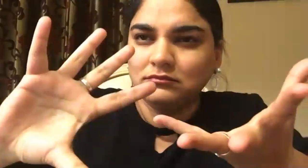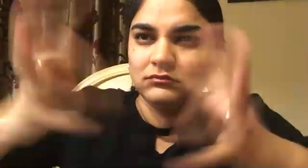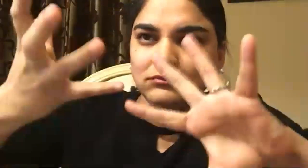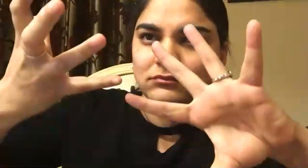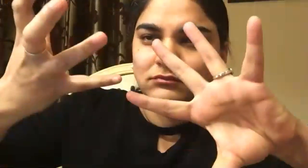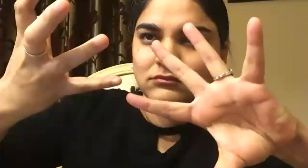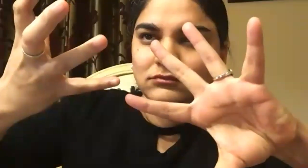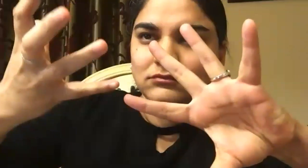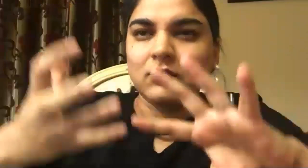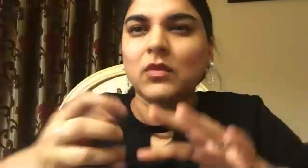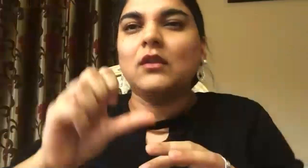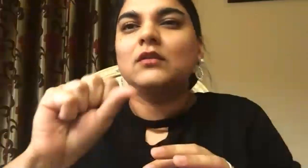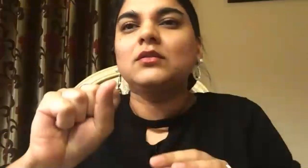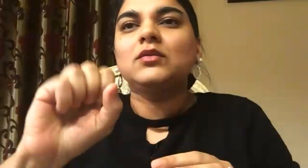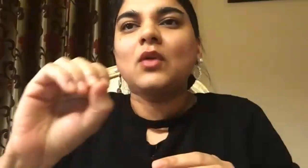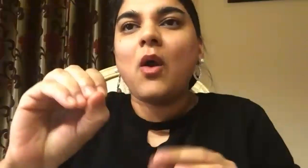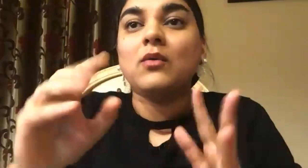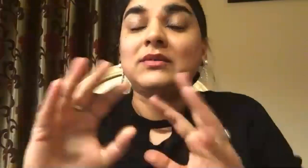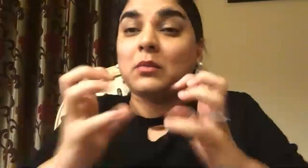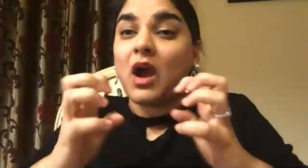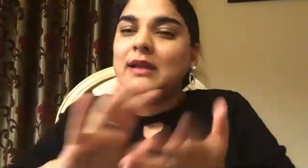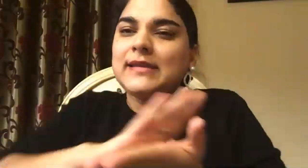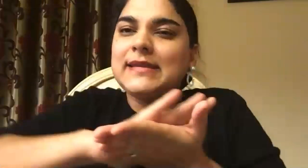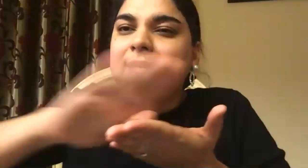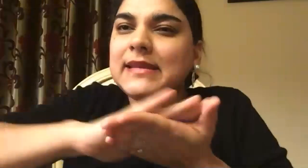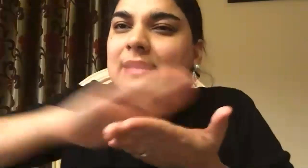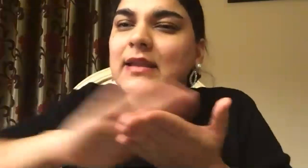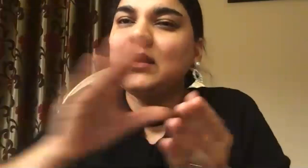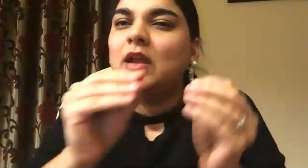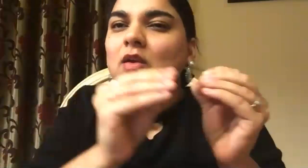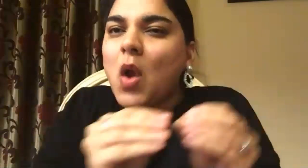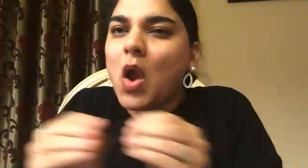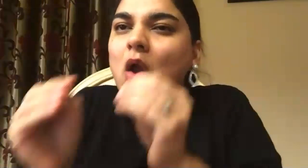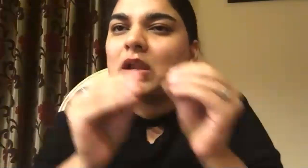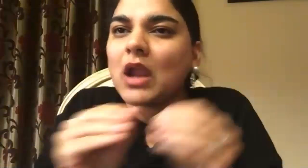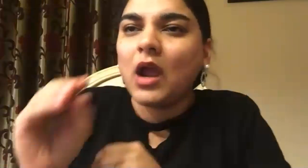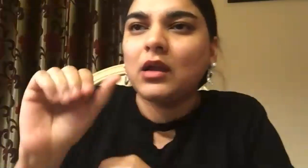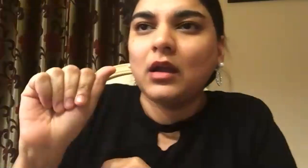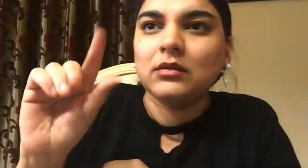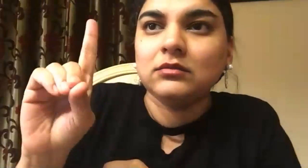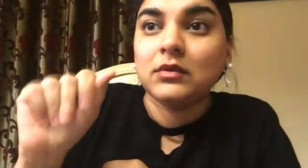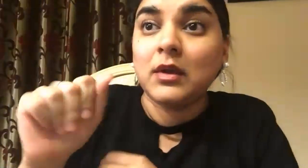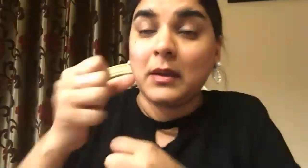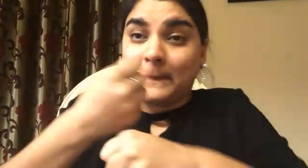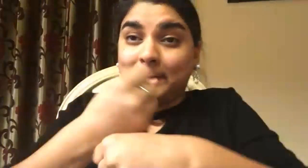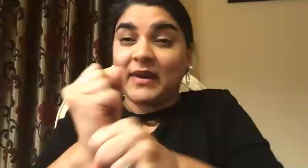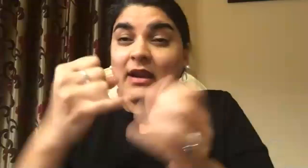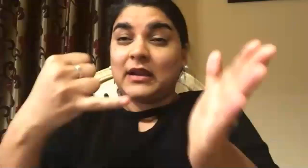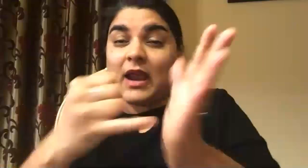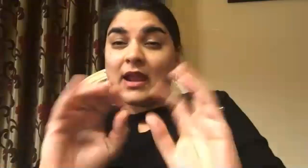I mean, through my experiences of being exposed to the ADA and learning about it, I've seen that it gets a little complicated. It definitely needs to be cleaned up. It needs to be